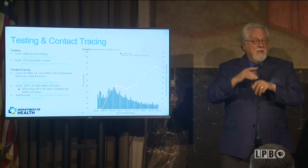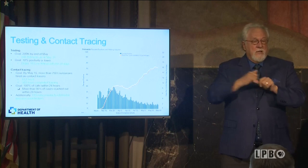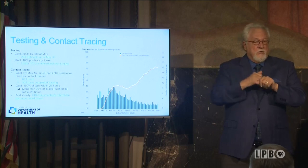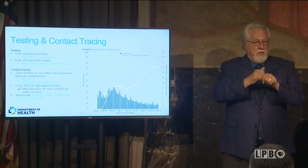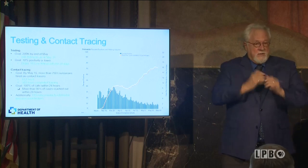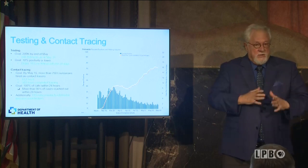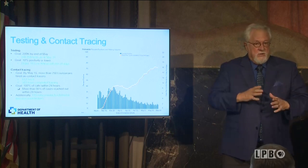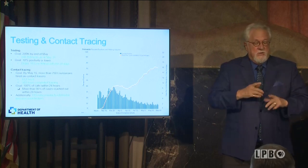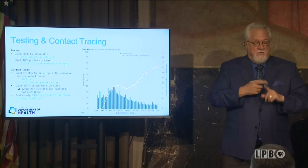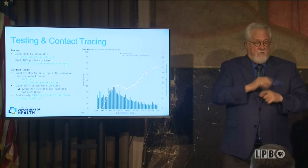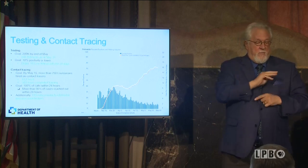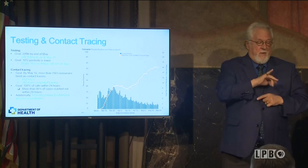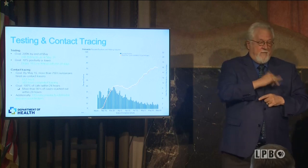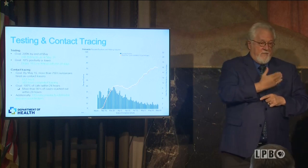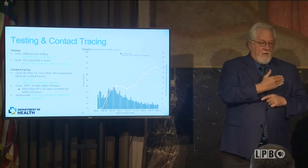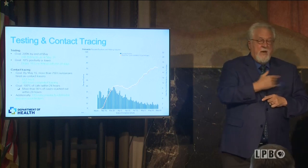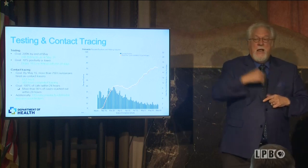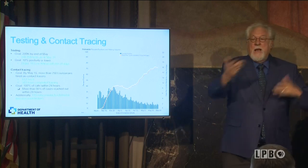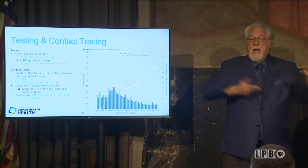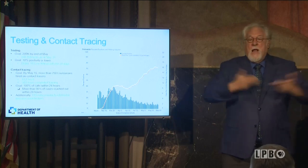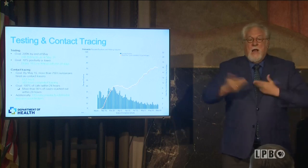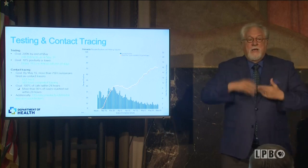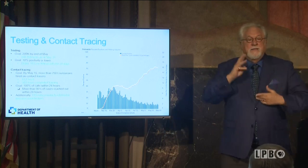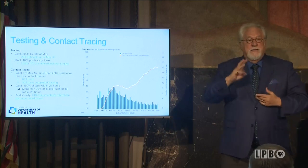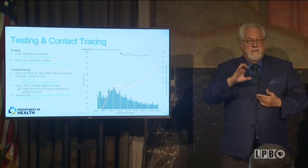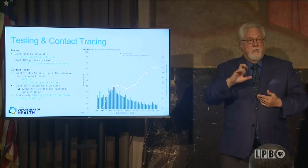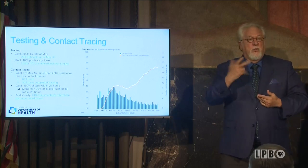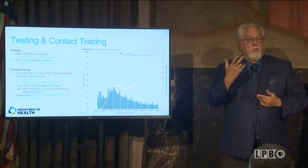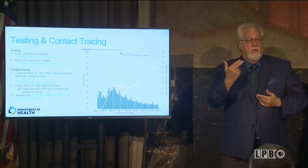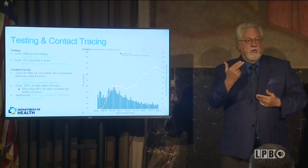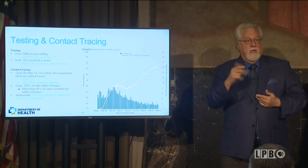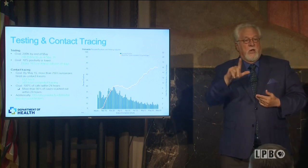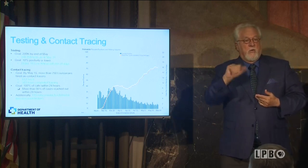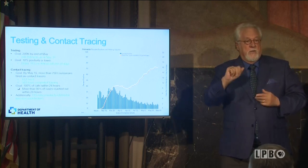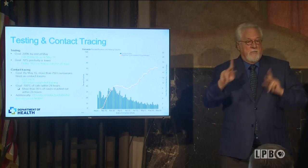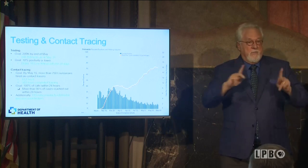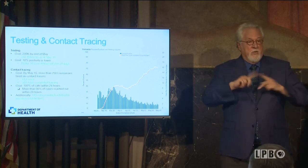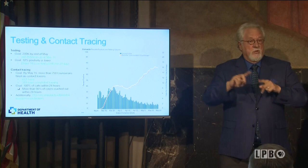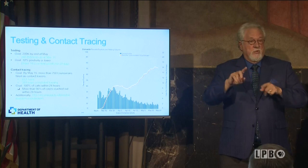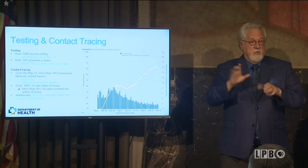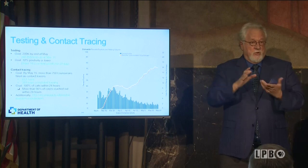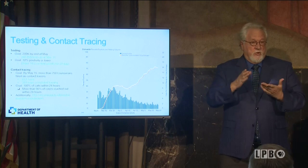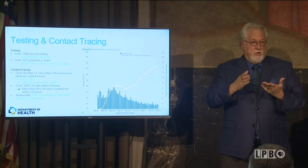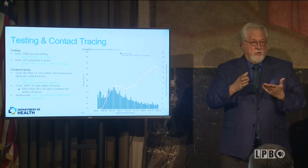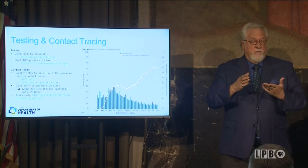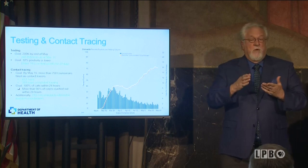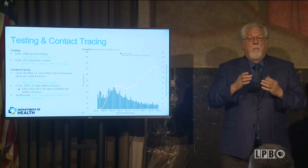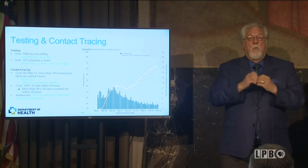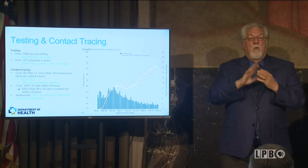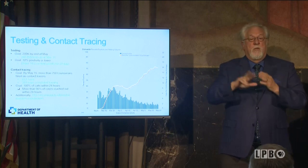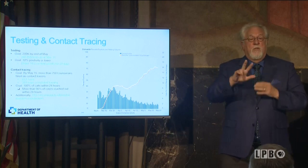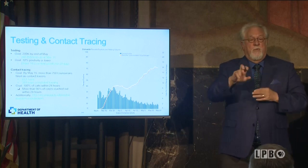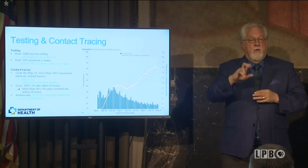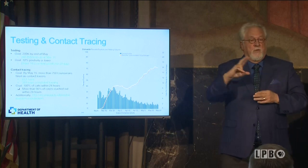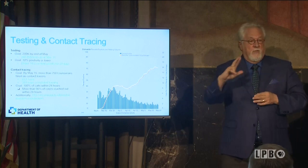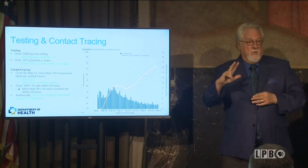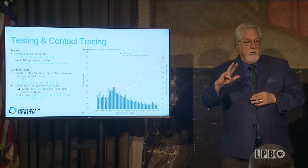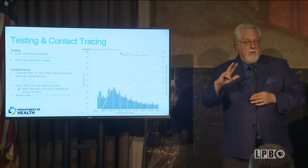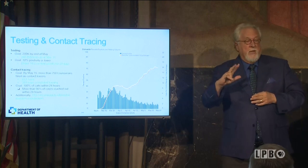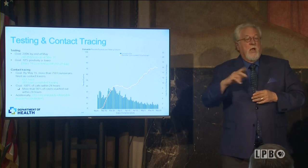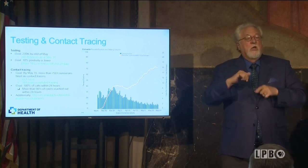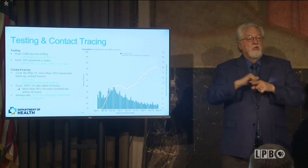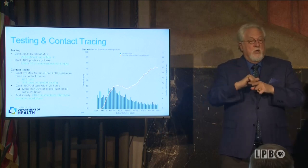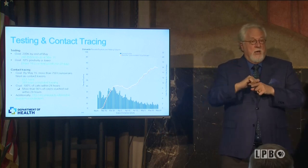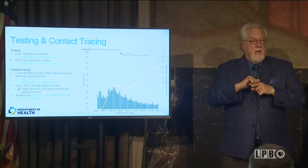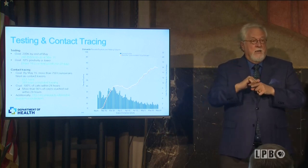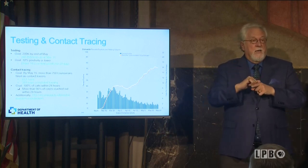and have since been able to hire 613 Louisianans to serve in this capacity, with more than 303 of them